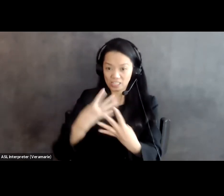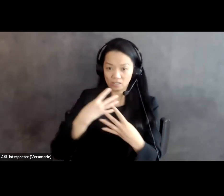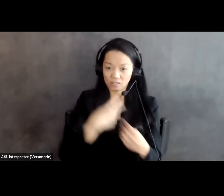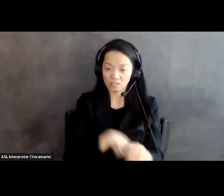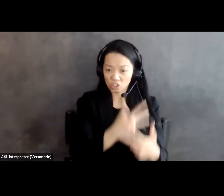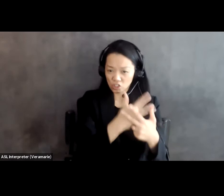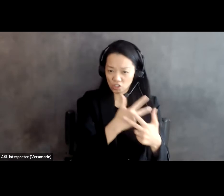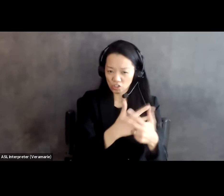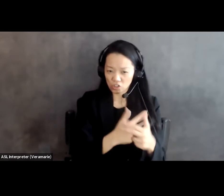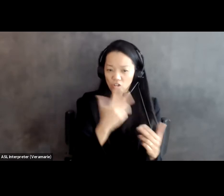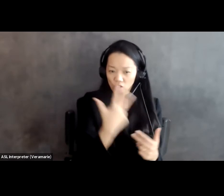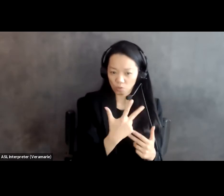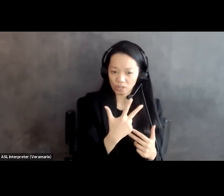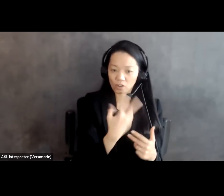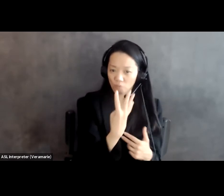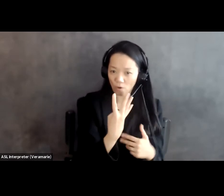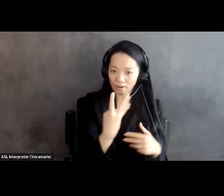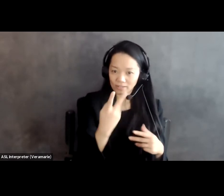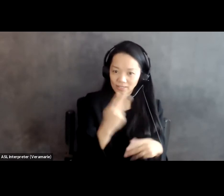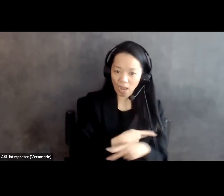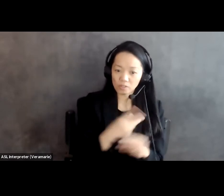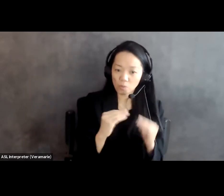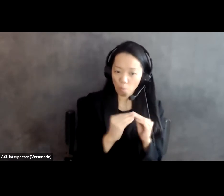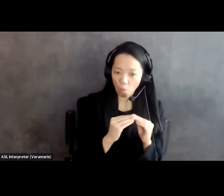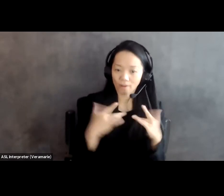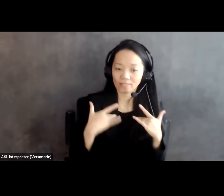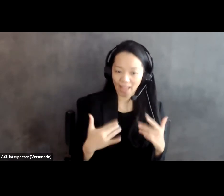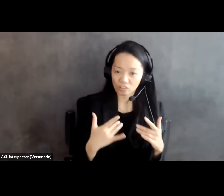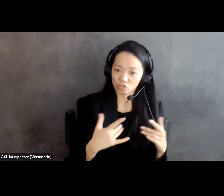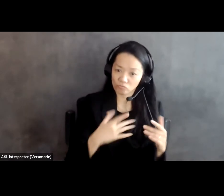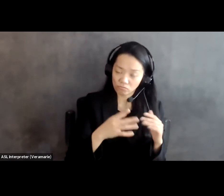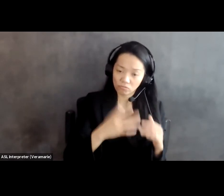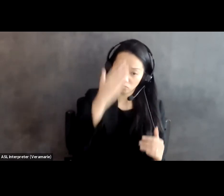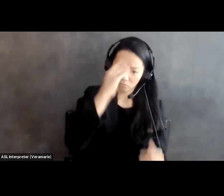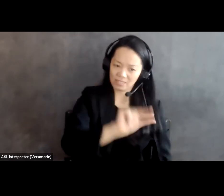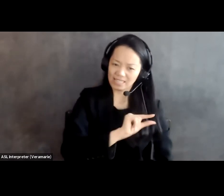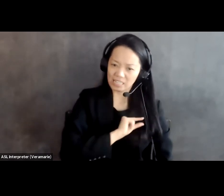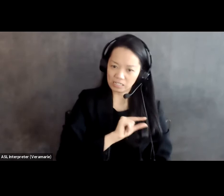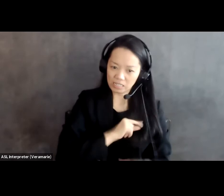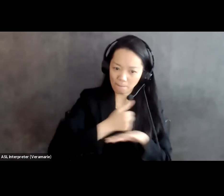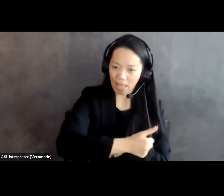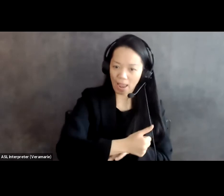3 to 4 times more likely to plead guilty or be found guilty, and 2 times